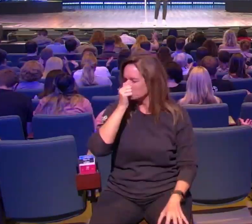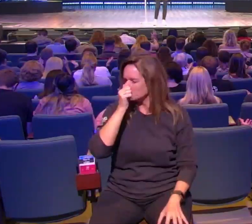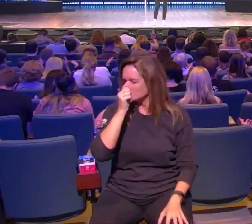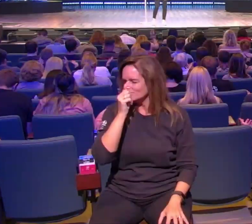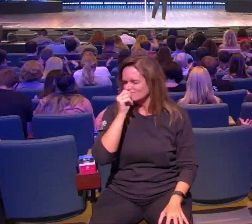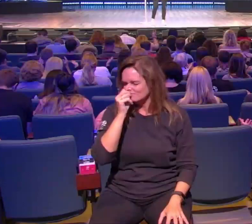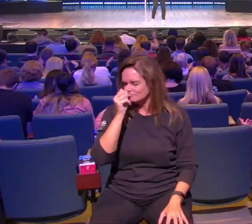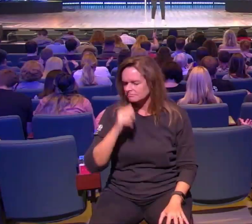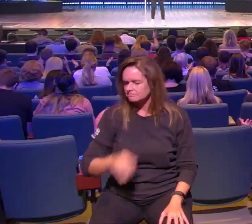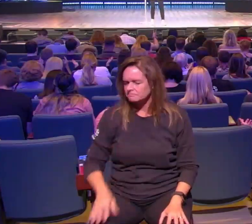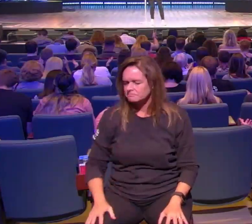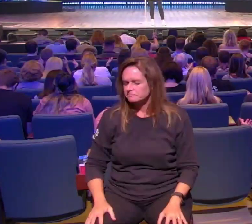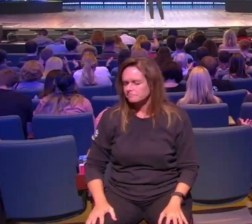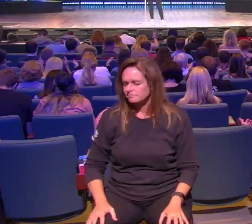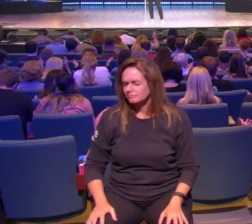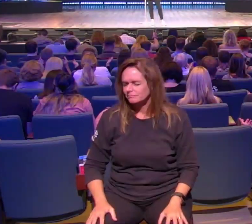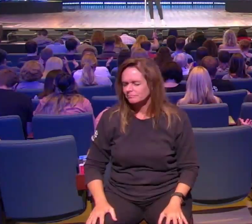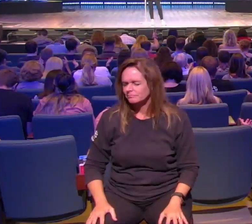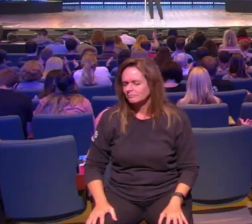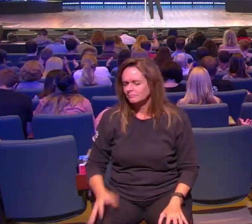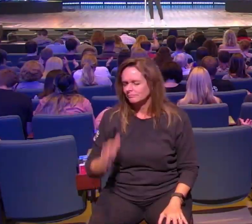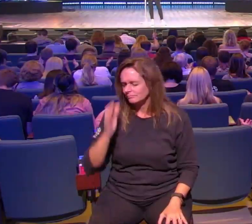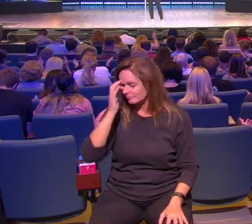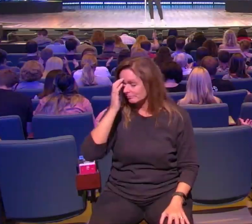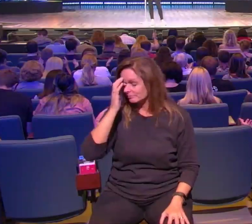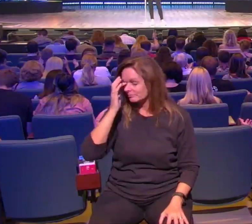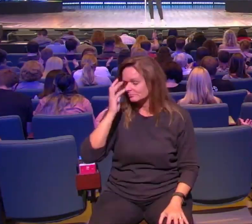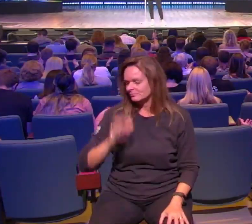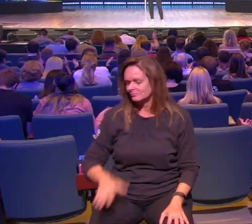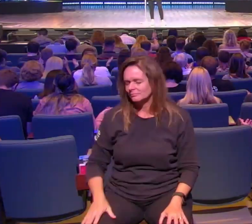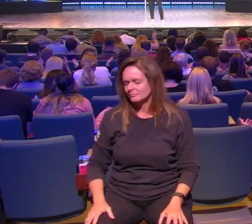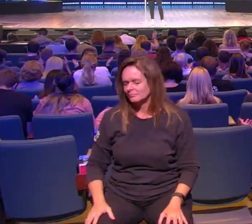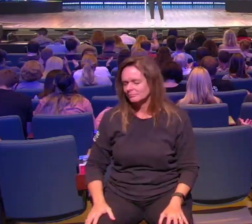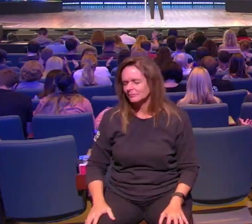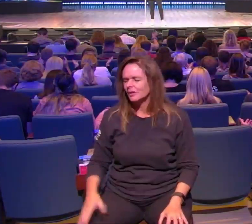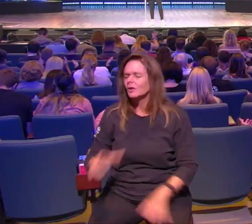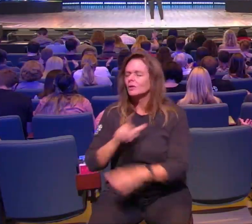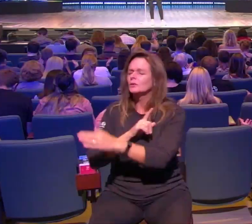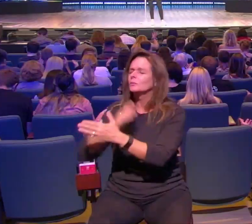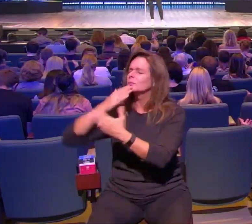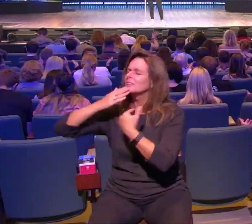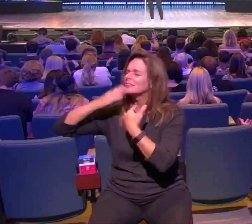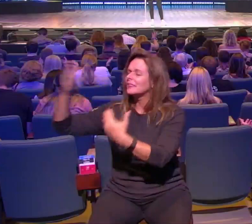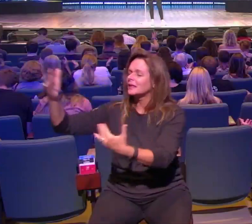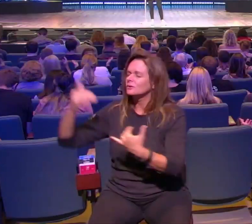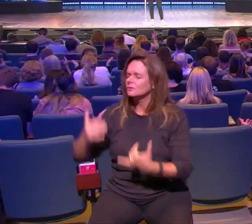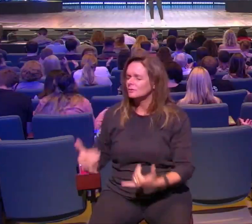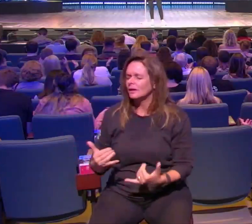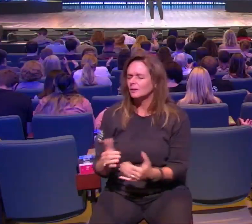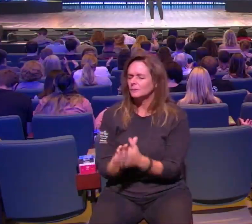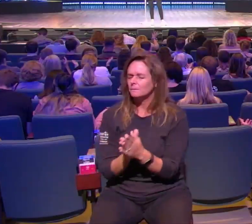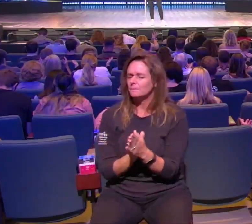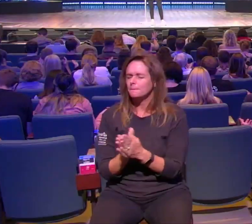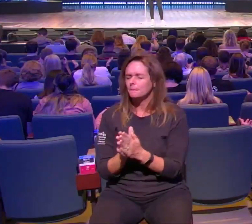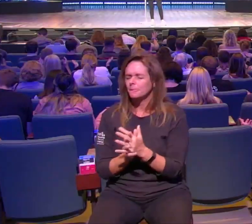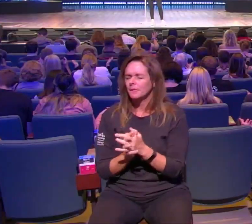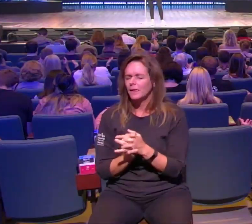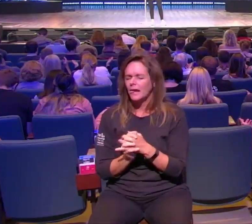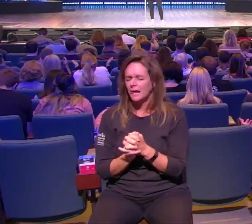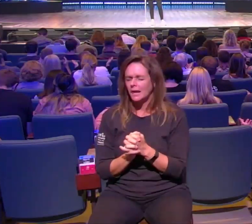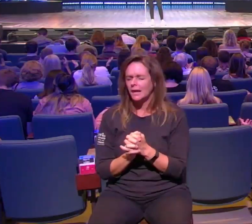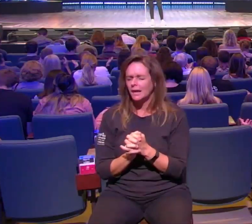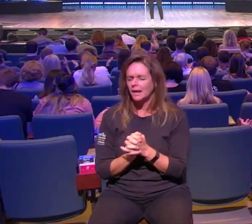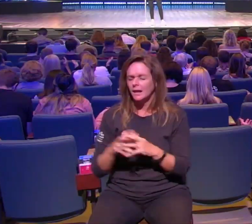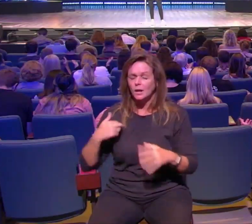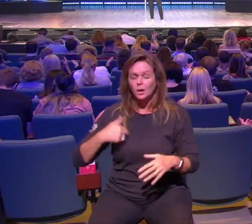we are believing that you want to pour out your spirit in such a great way in these coming days. God, that these, that 3 months from now,